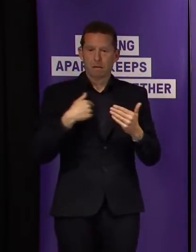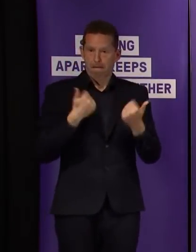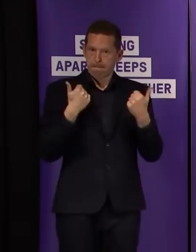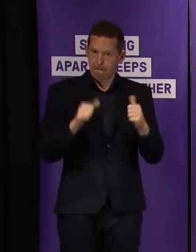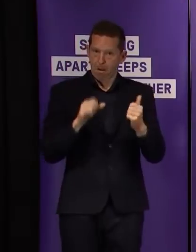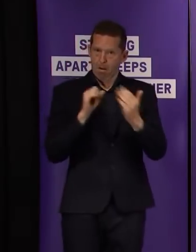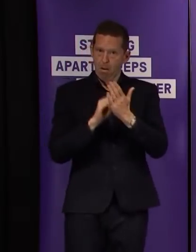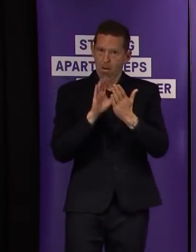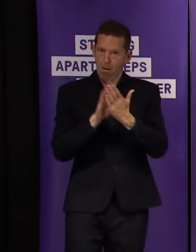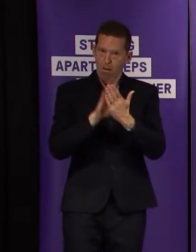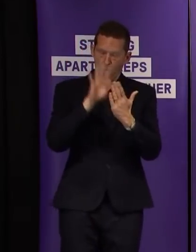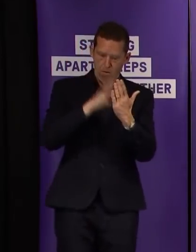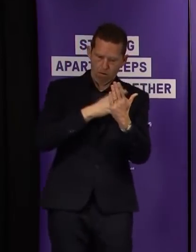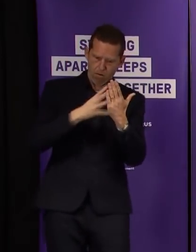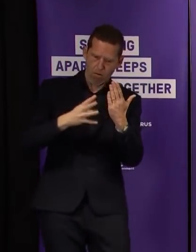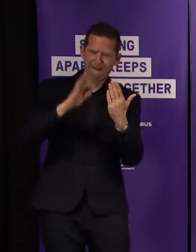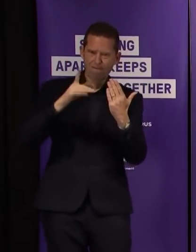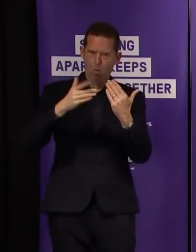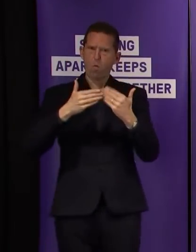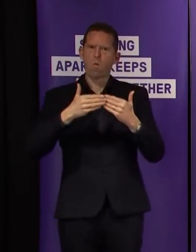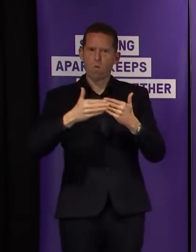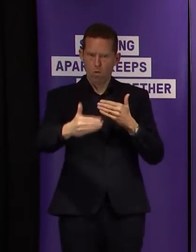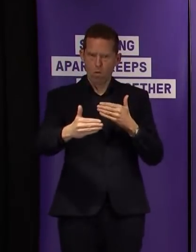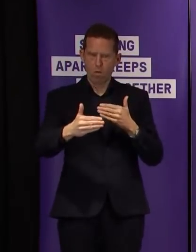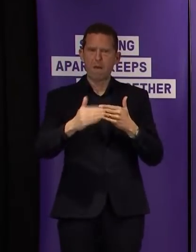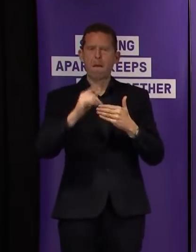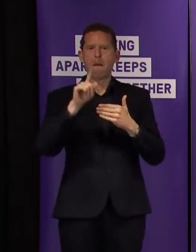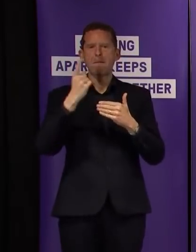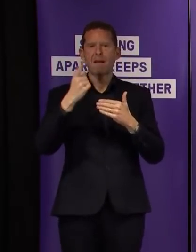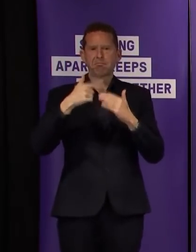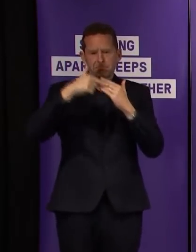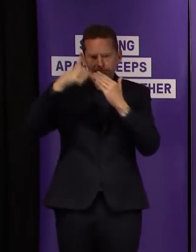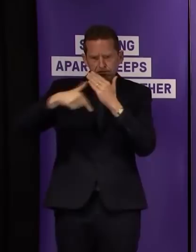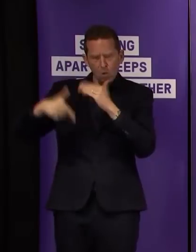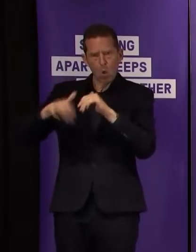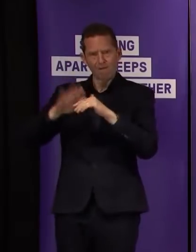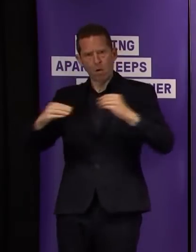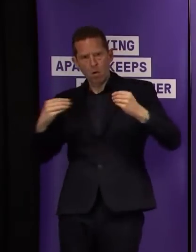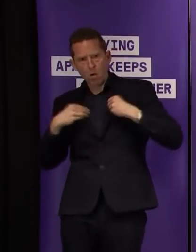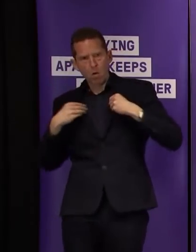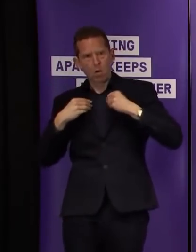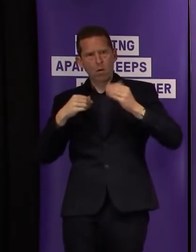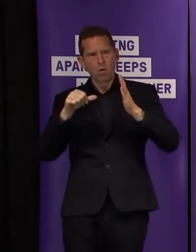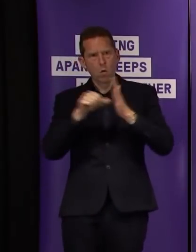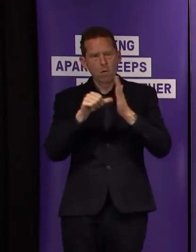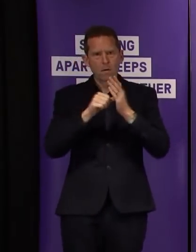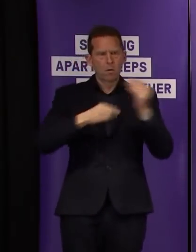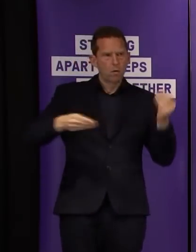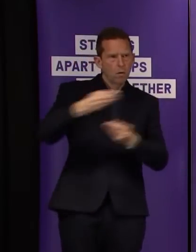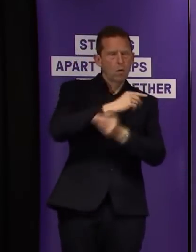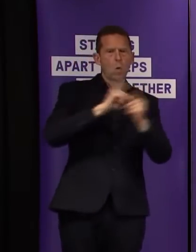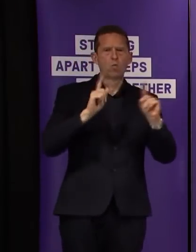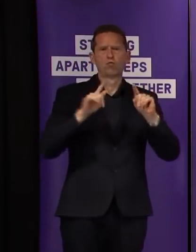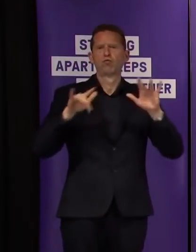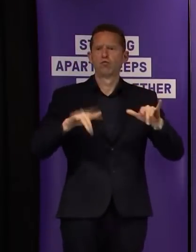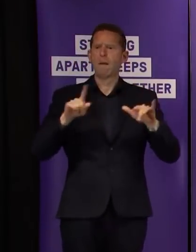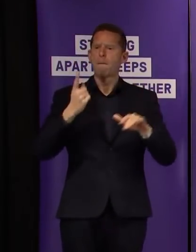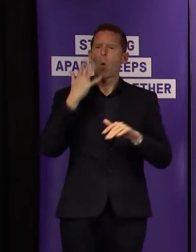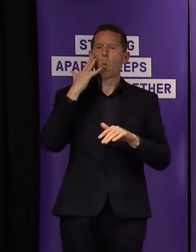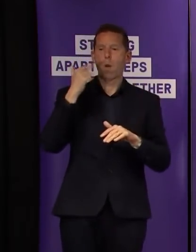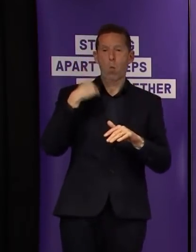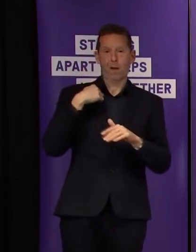here in the out months, but not necessarily detail. So that requires some further work. But as soon as we can update, we